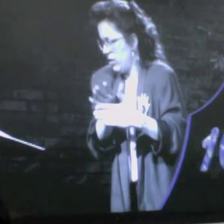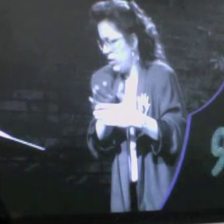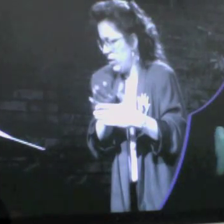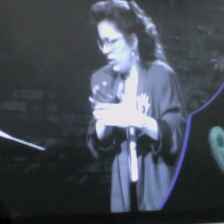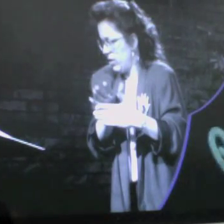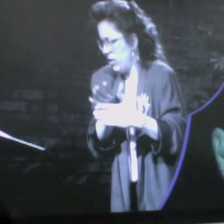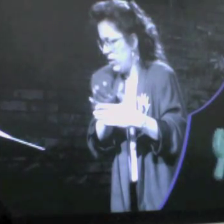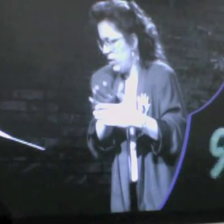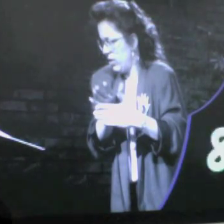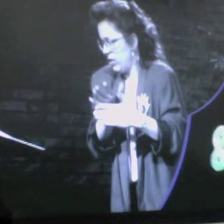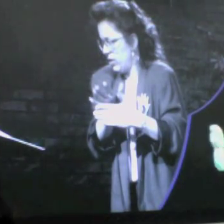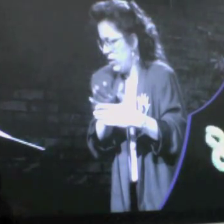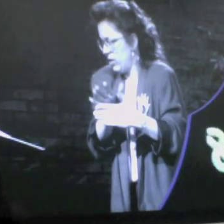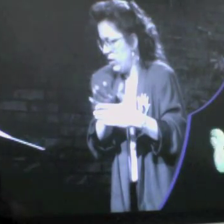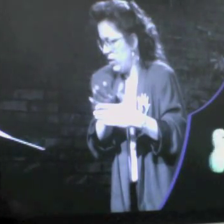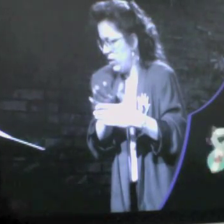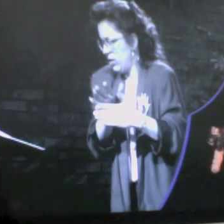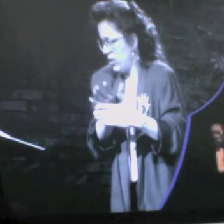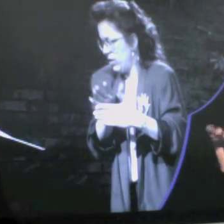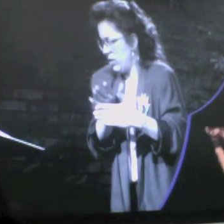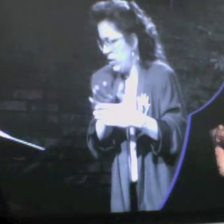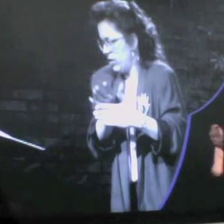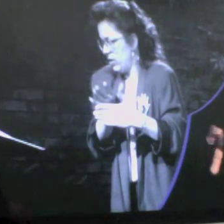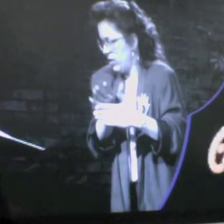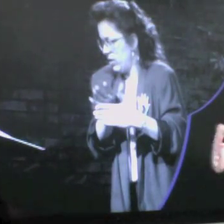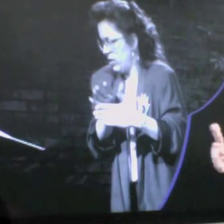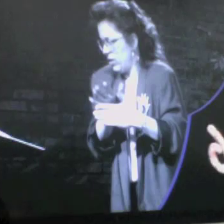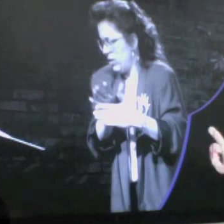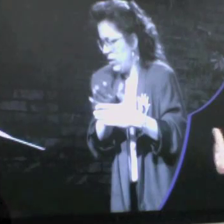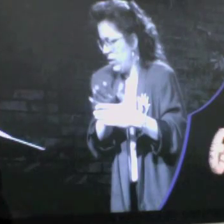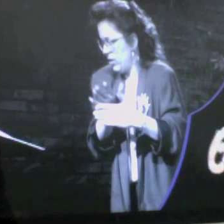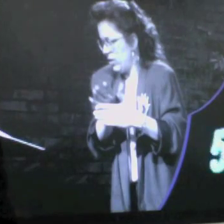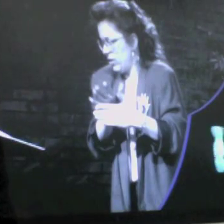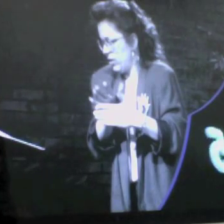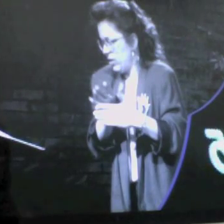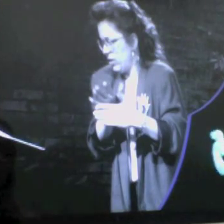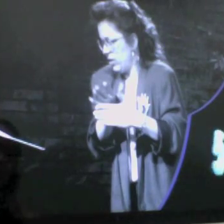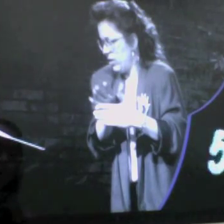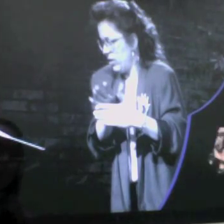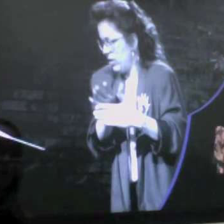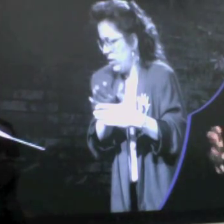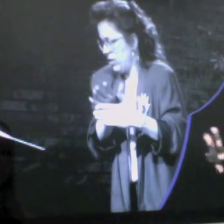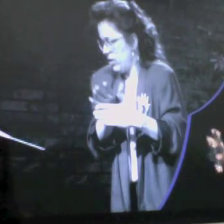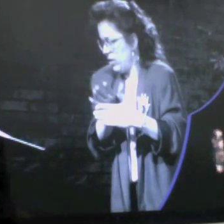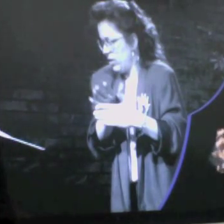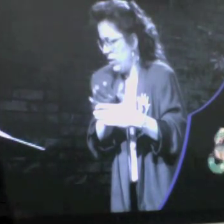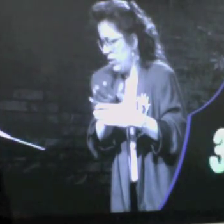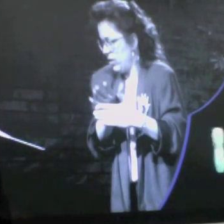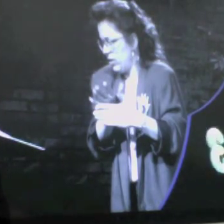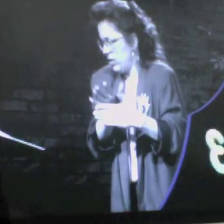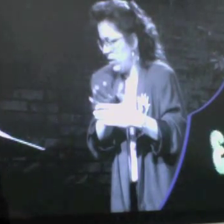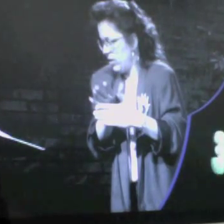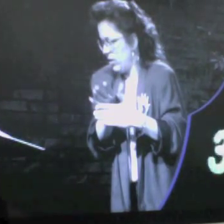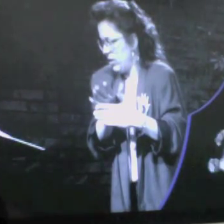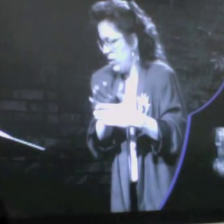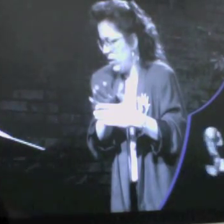population, again, the causes are pretty similar to those who are deaf. There's German measles, ear infections,